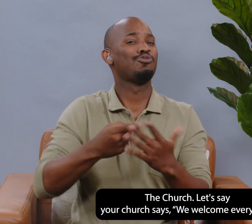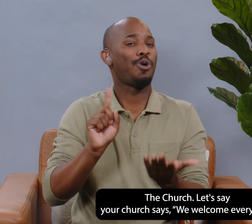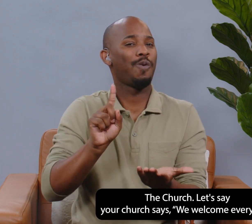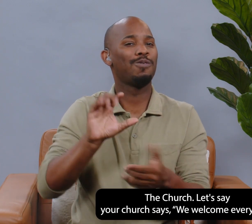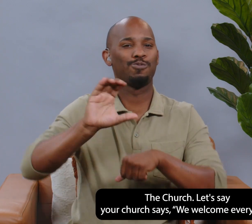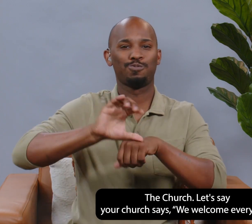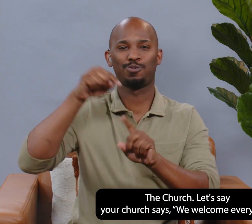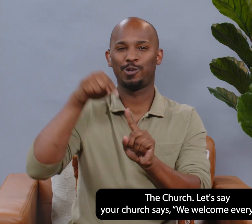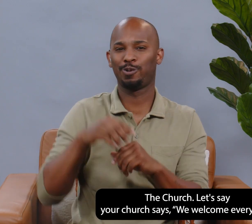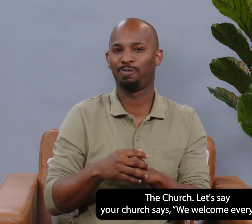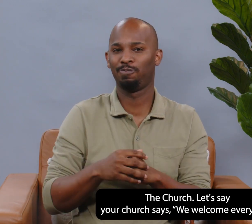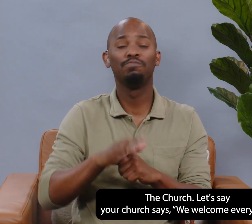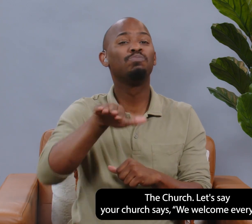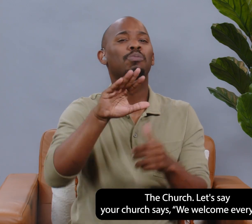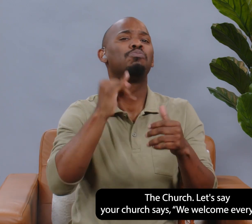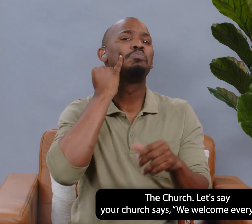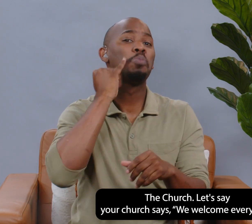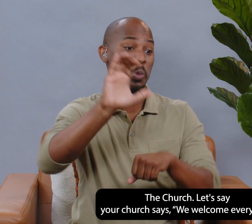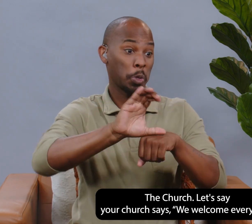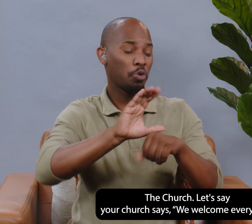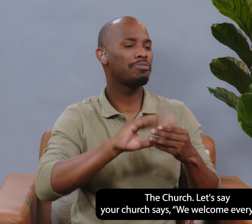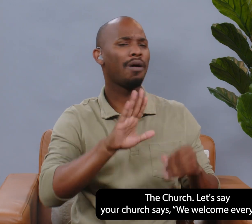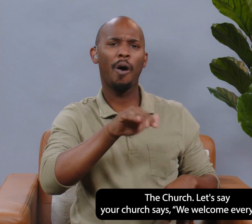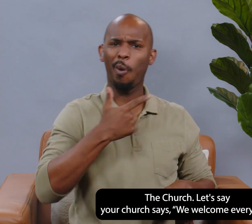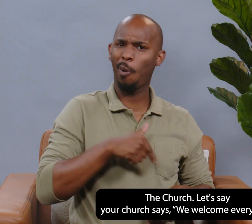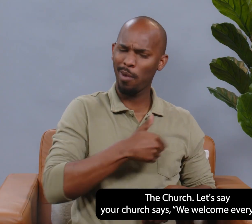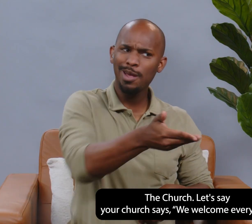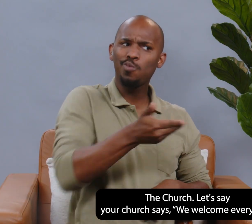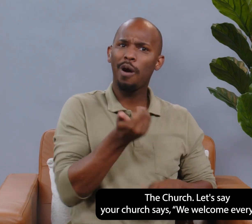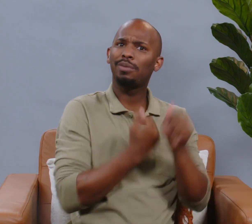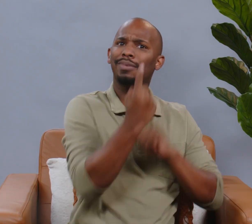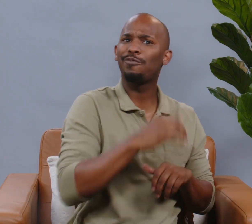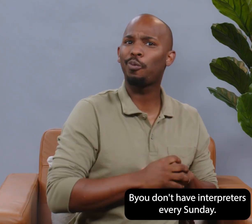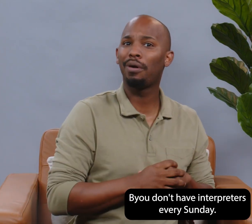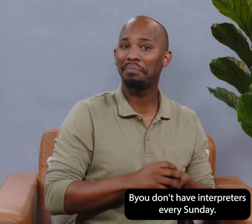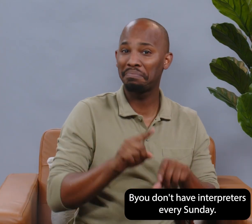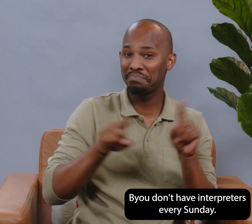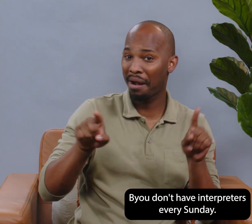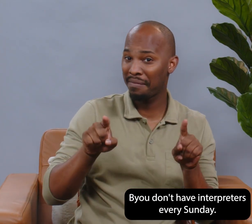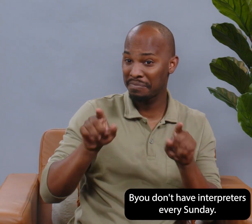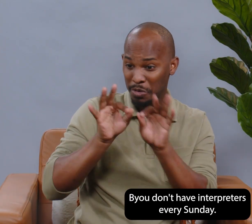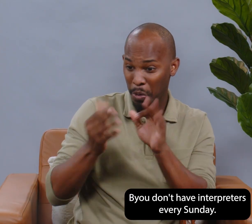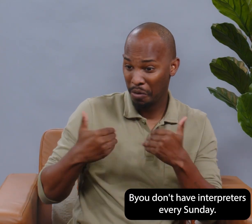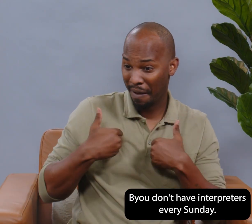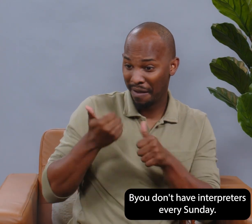church. Let's say your church says, we welcome everyone, but you don't have interpreters every